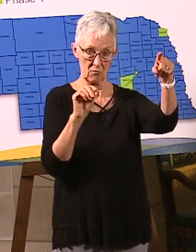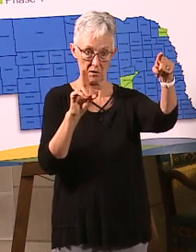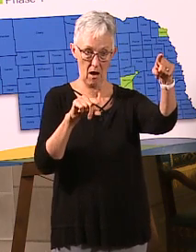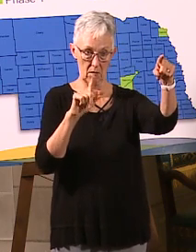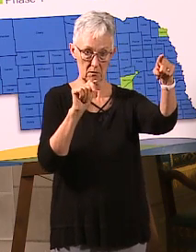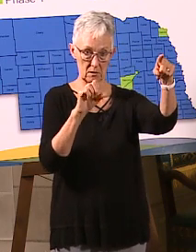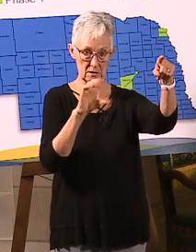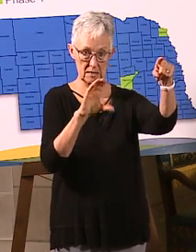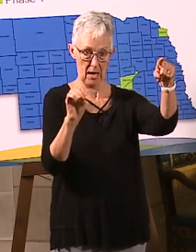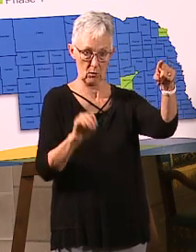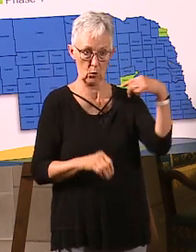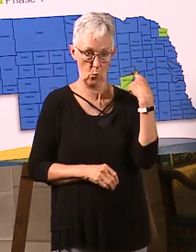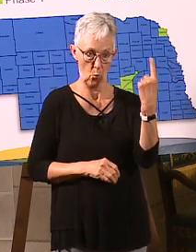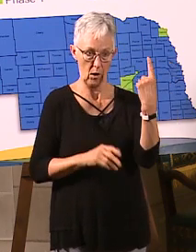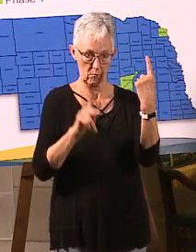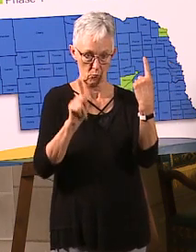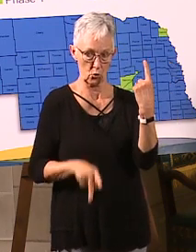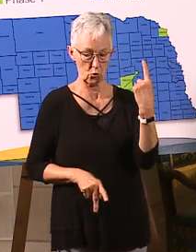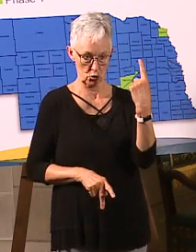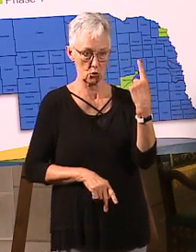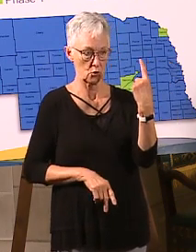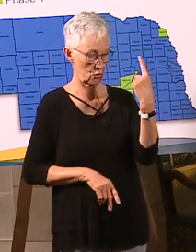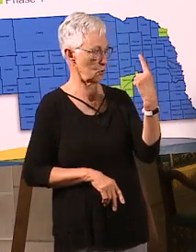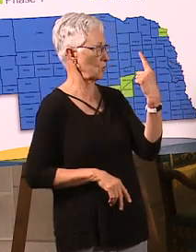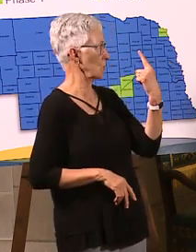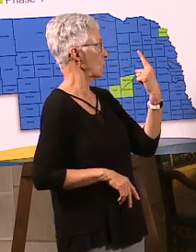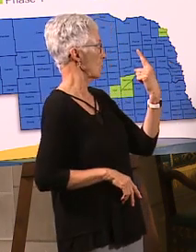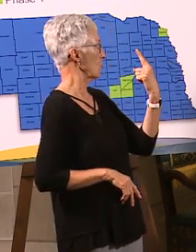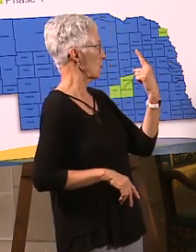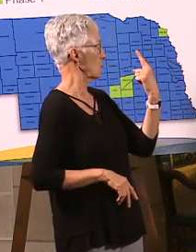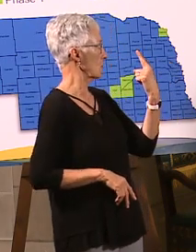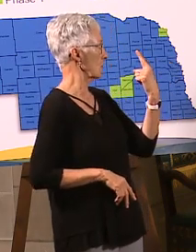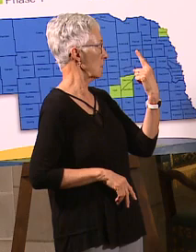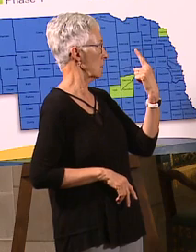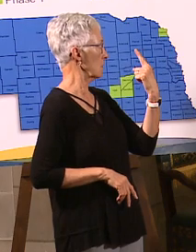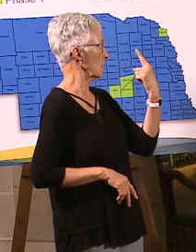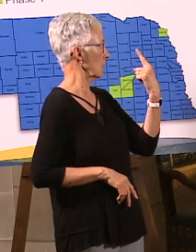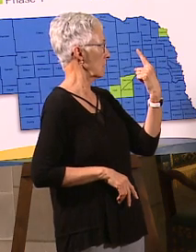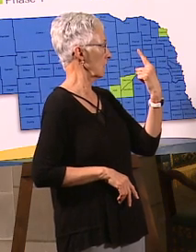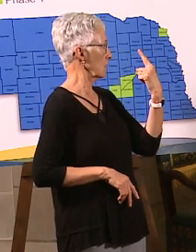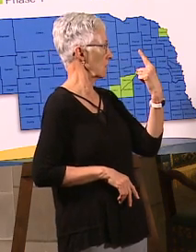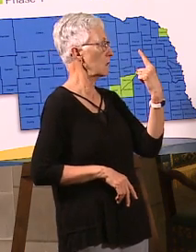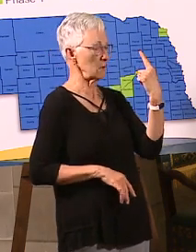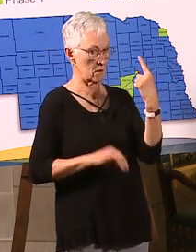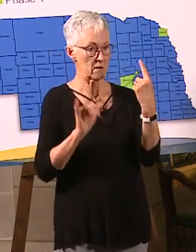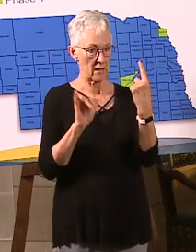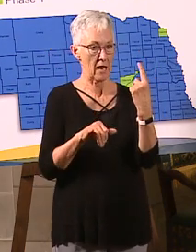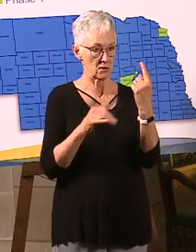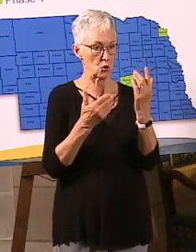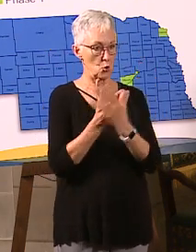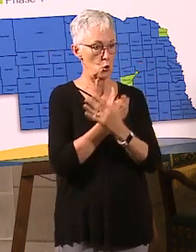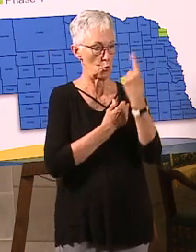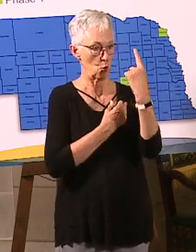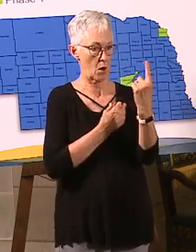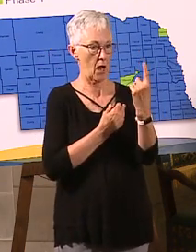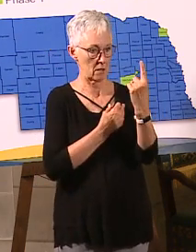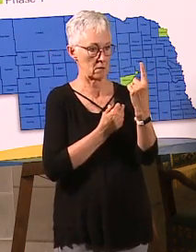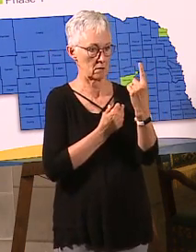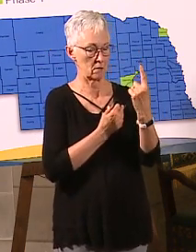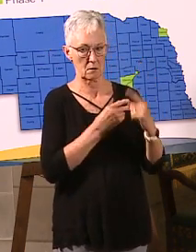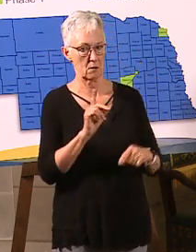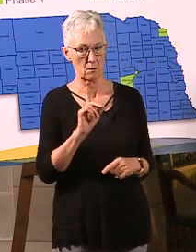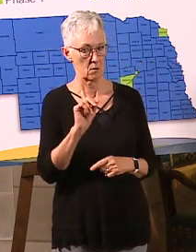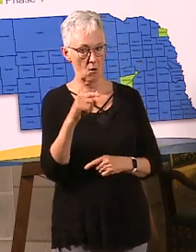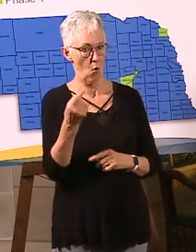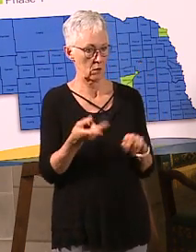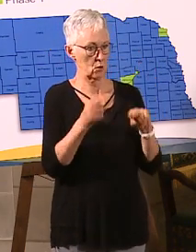1. So that was a very, very, The net new. pardon me? That was the net new. That was the net new, yes. So we only